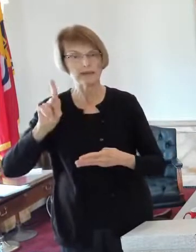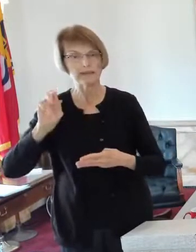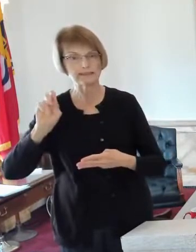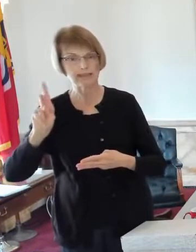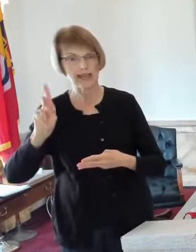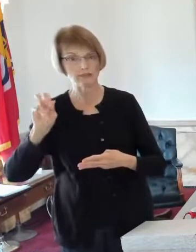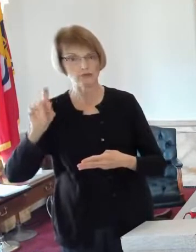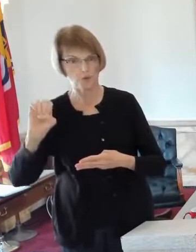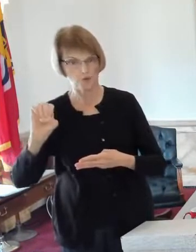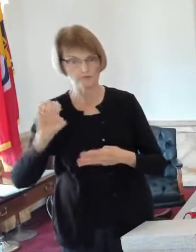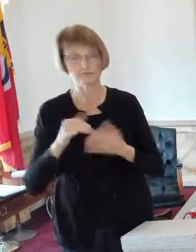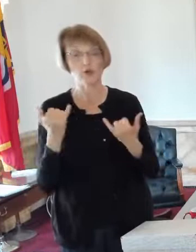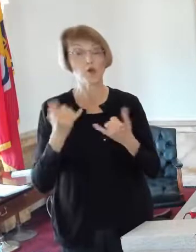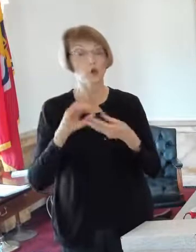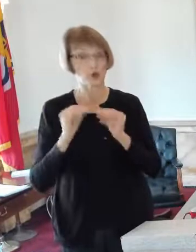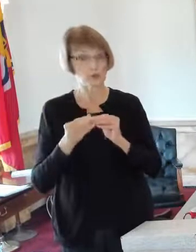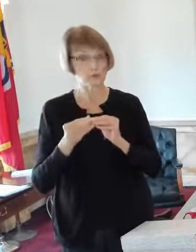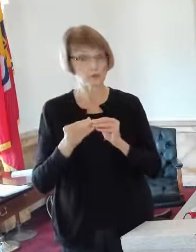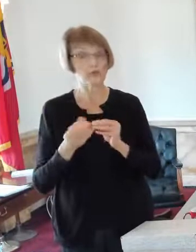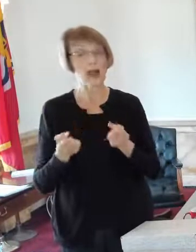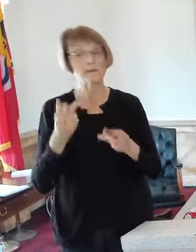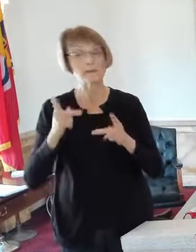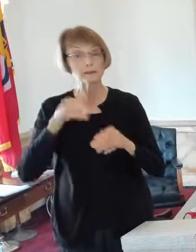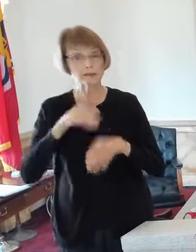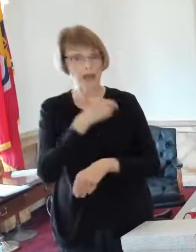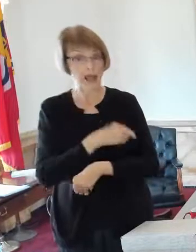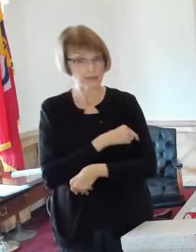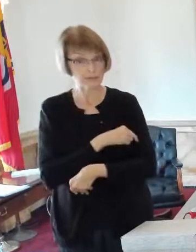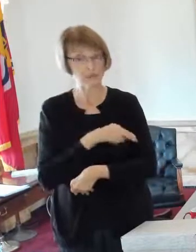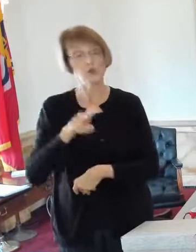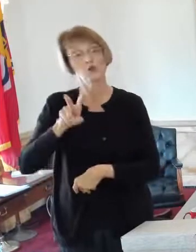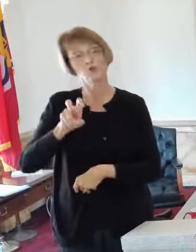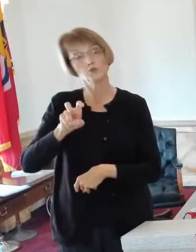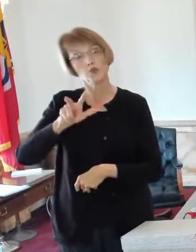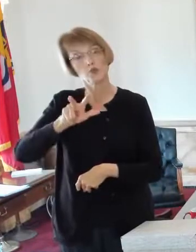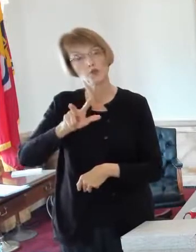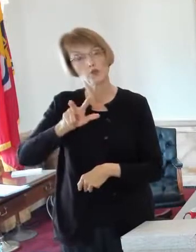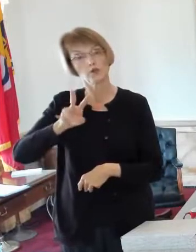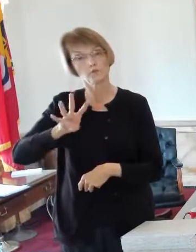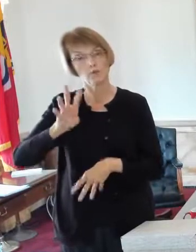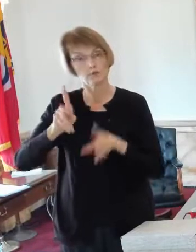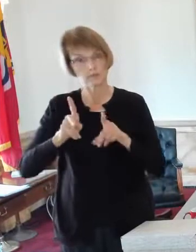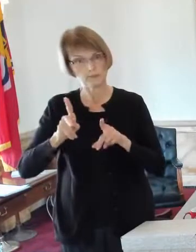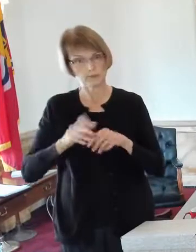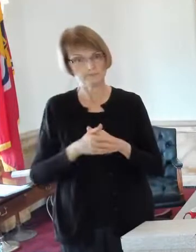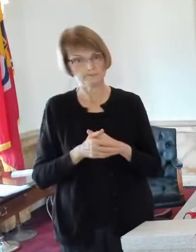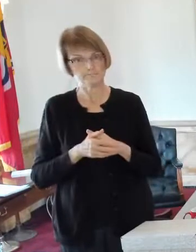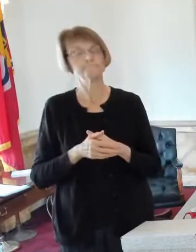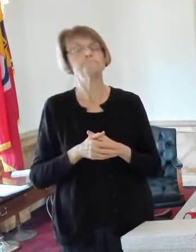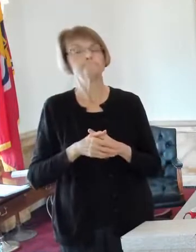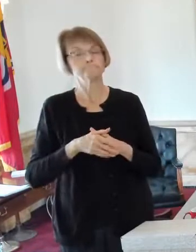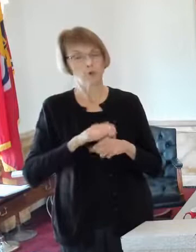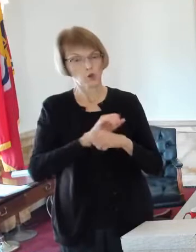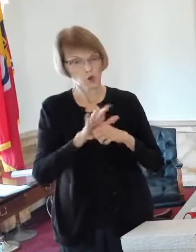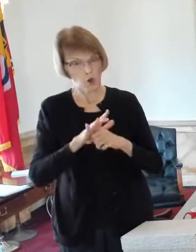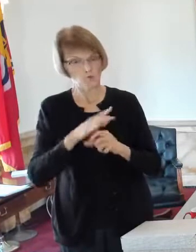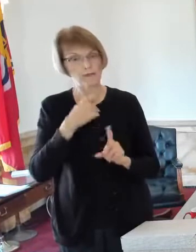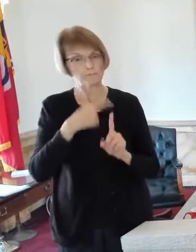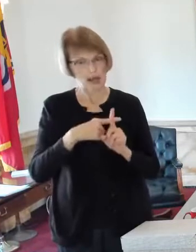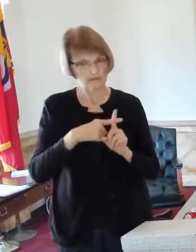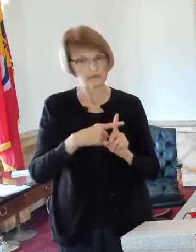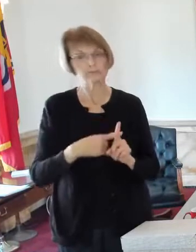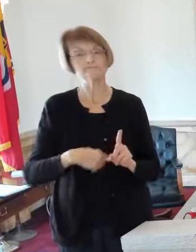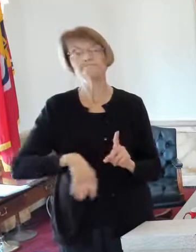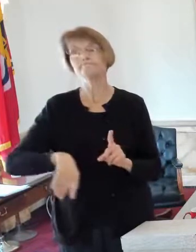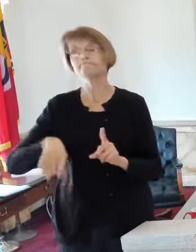Current numbers, currently hospitalized, 234 people who are COVID positive or suspected